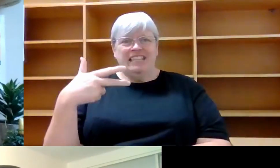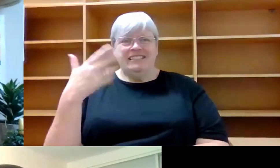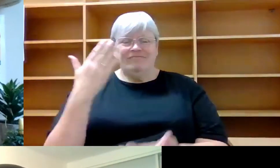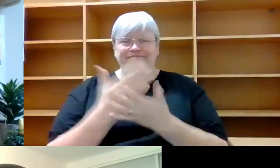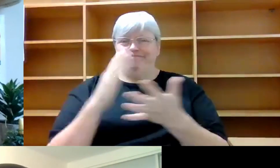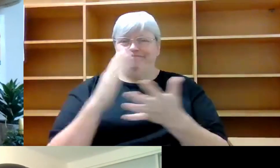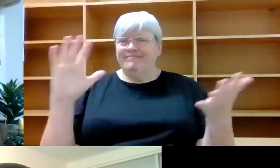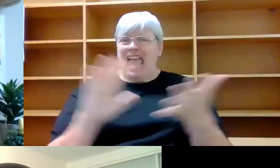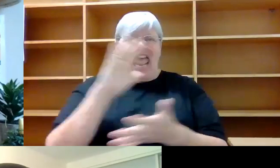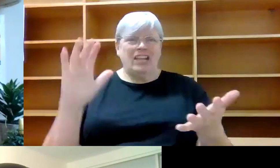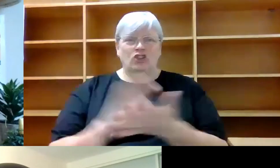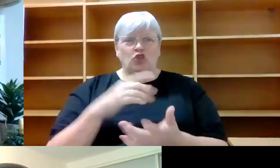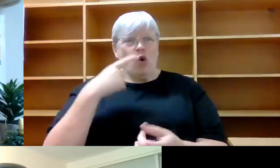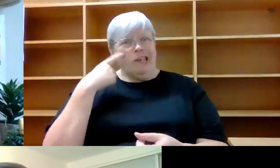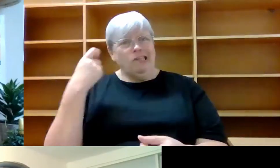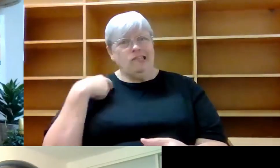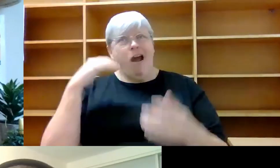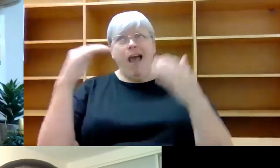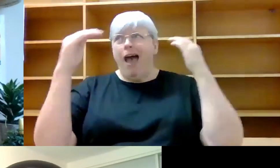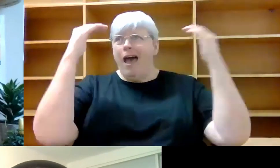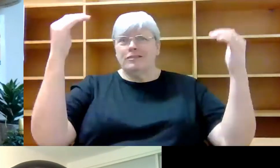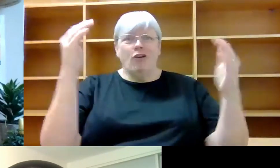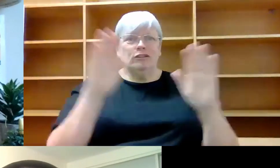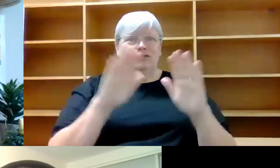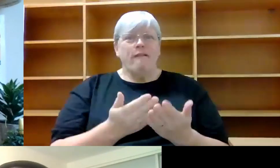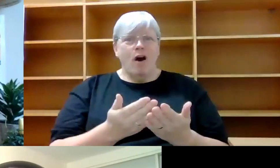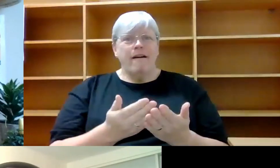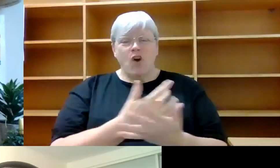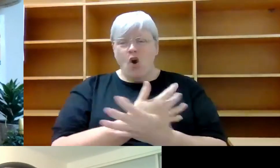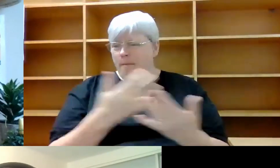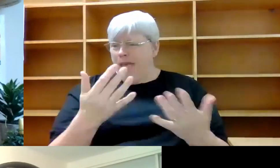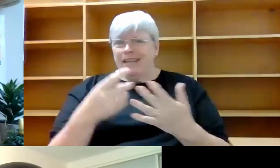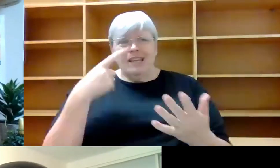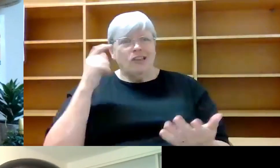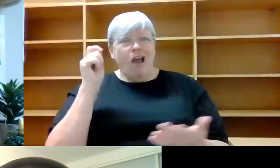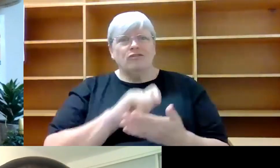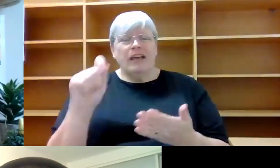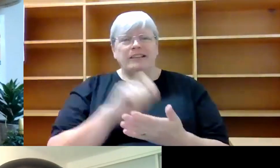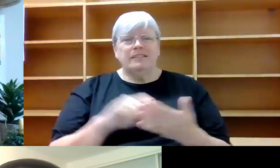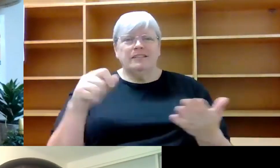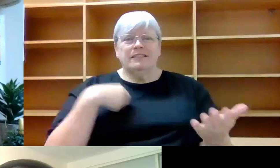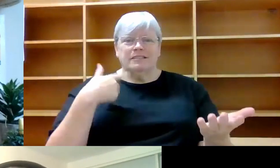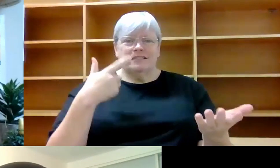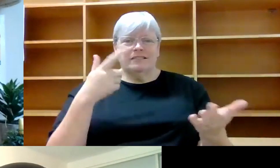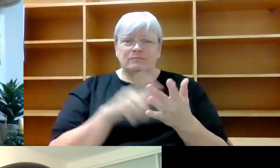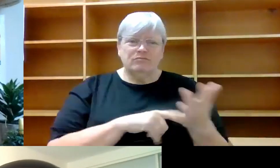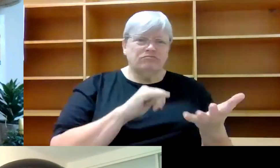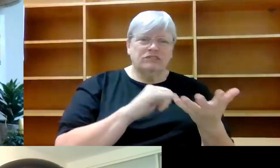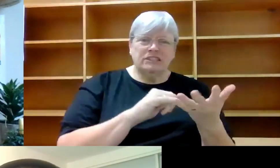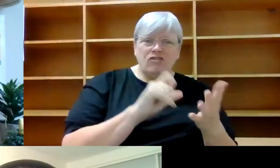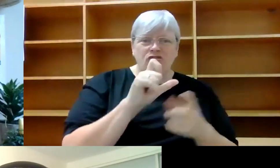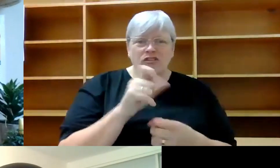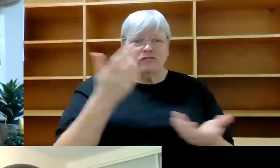enjoy a young adult fiction novel from many of the writers I just mentioned. I mean, people like Juno Dawson, Sarah Crossan. I love their